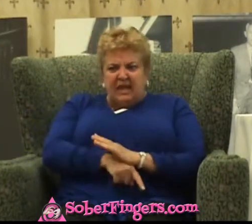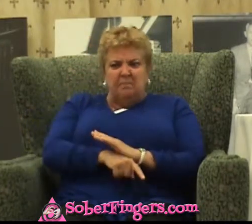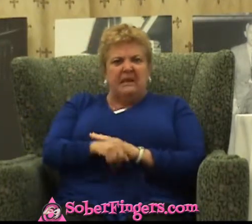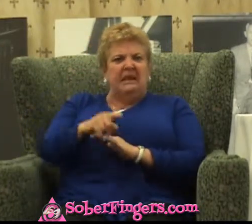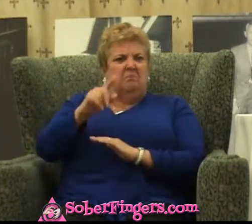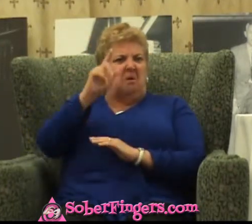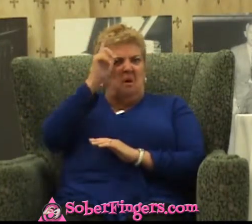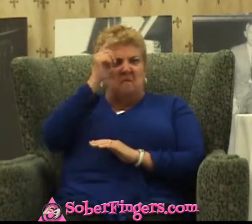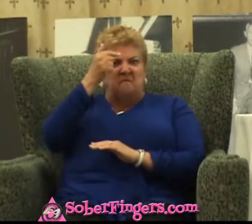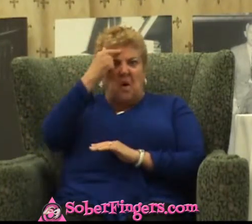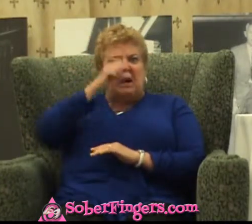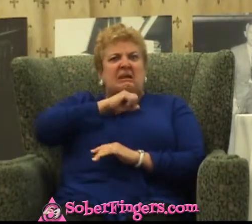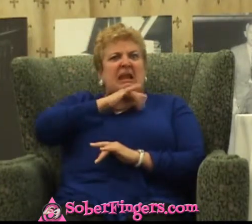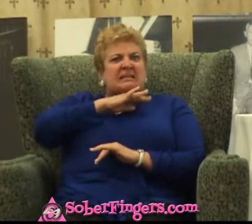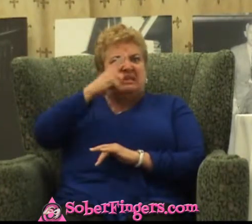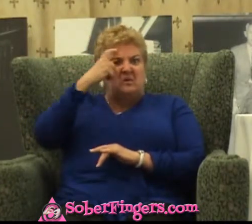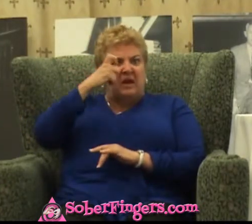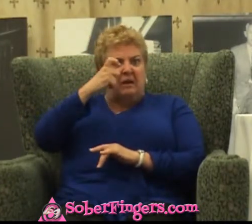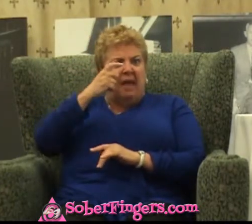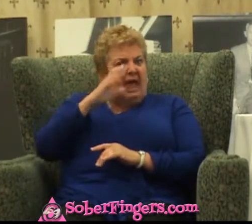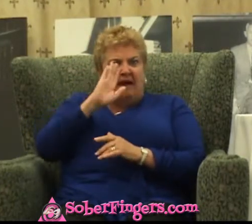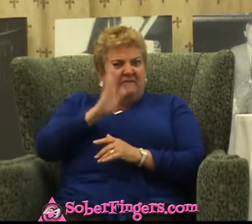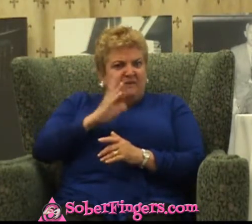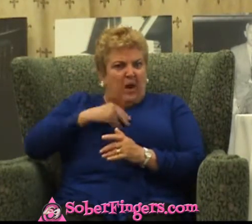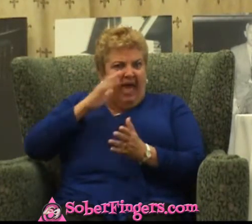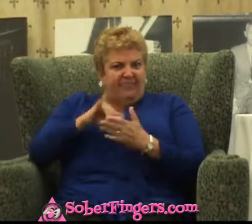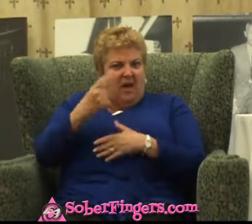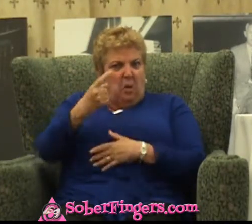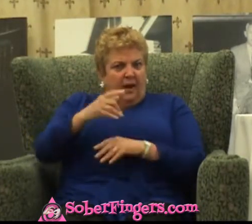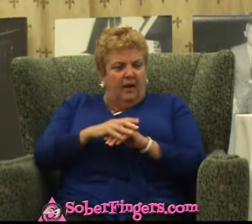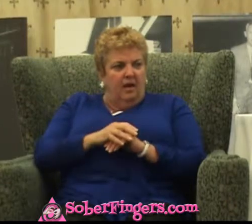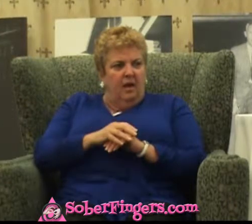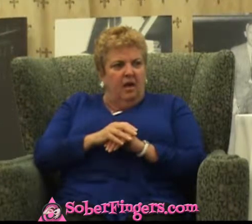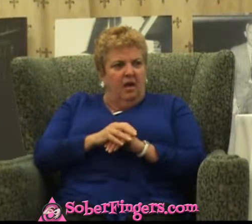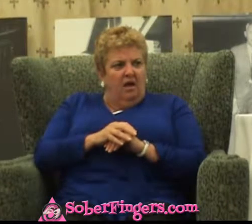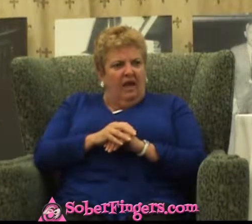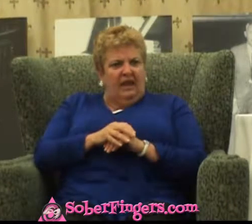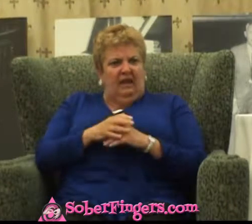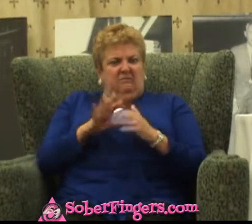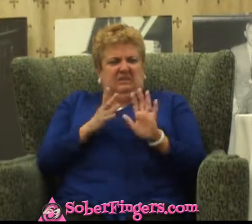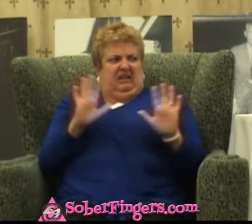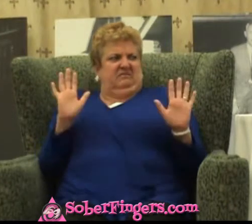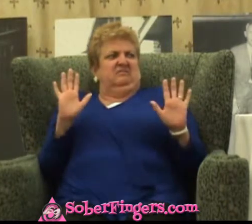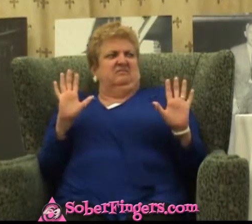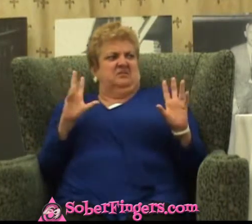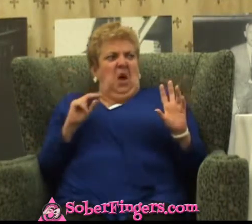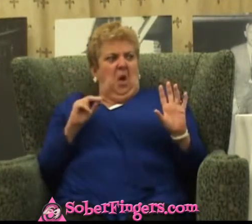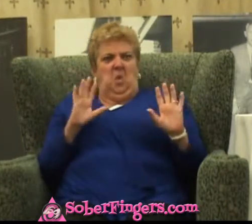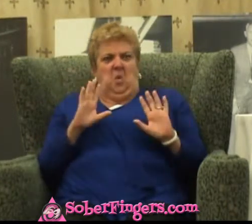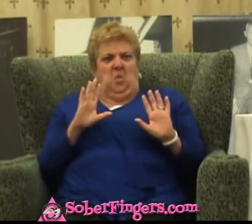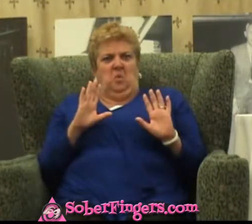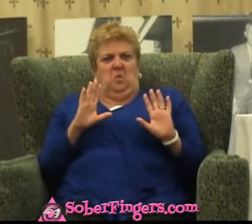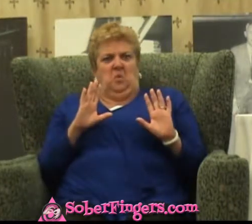dream, which I had never had. And I recoiled as from a hot flame and said, absolutely not. And